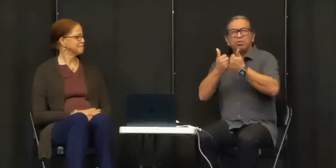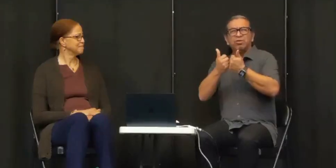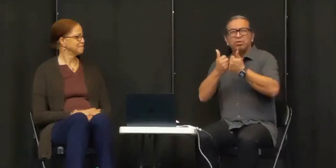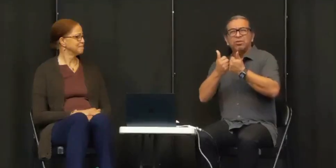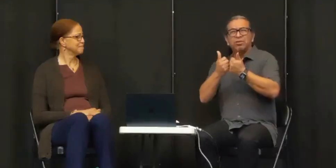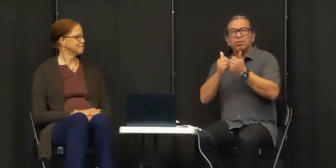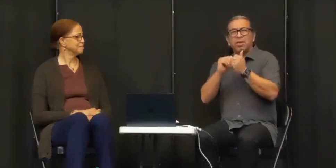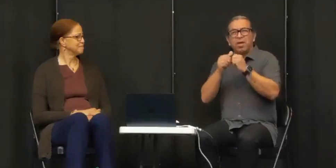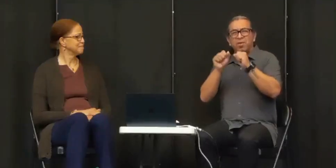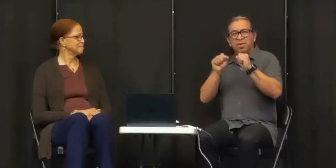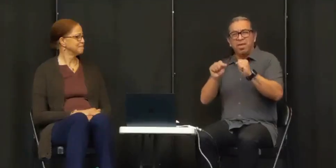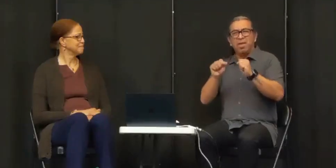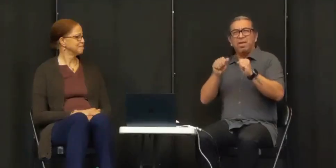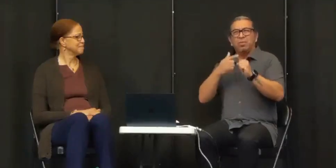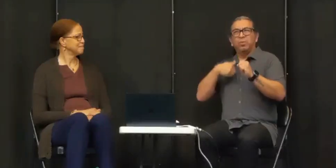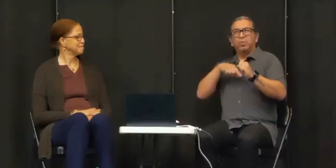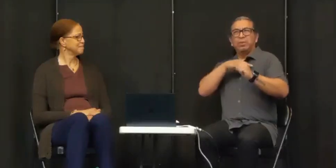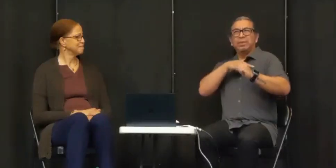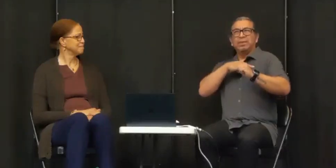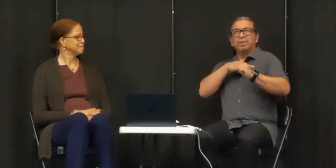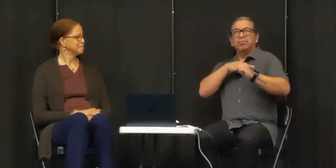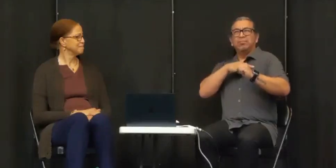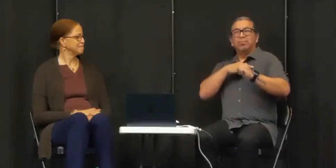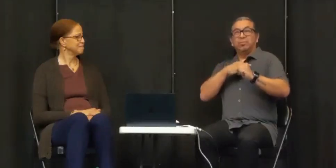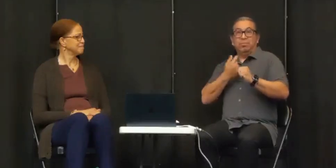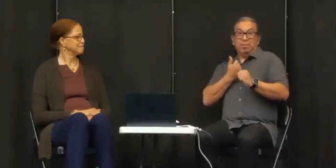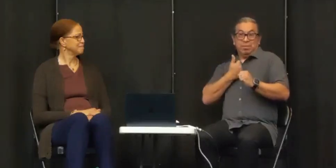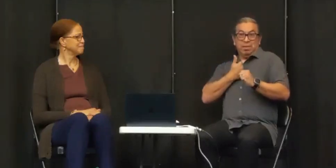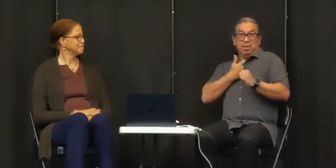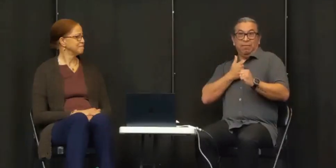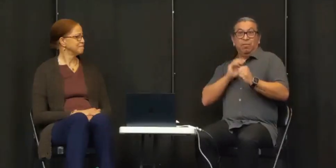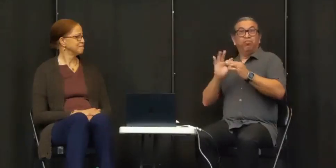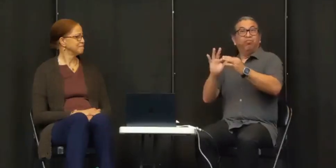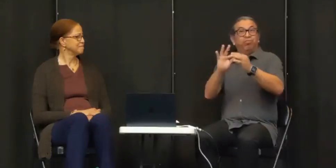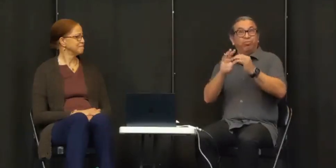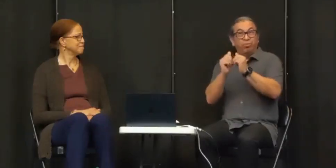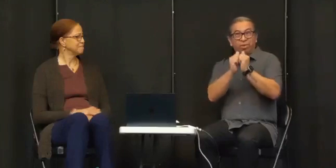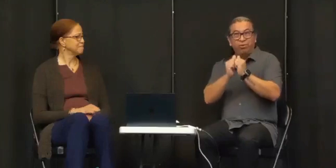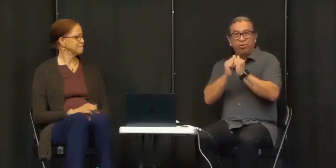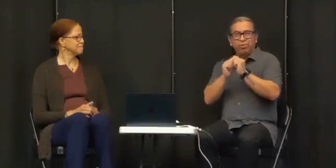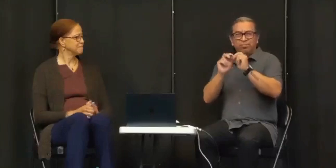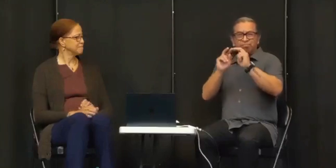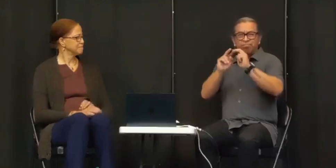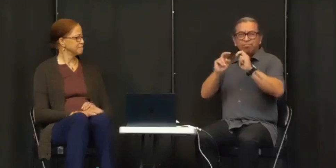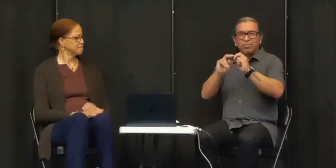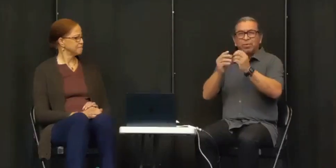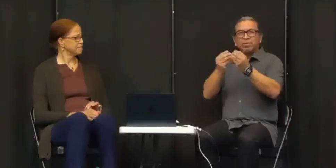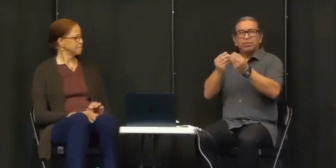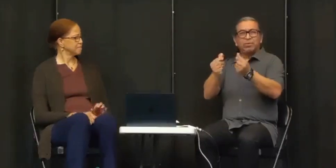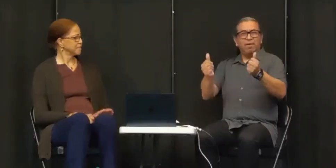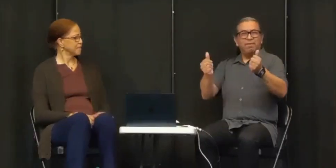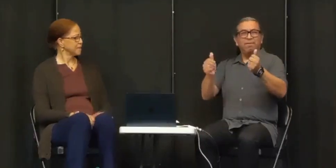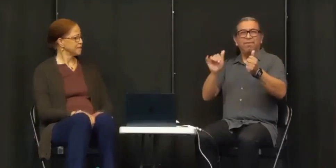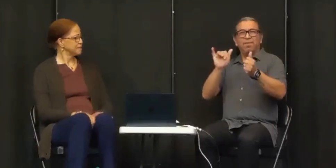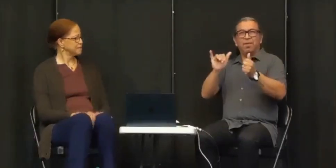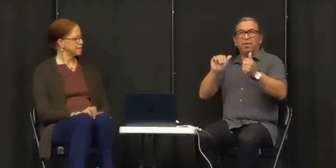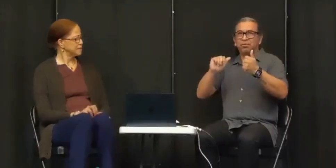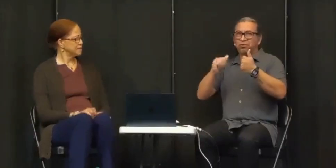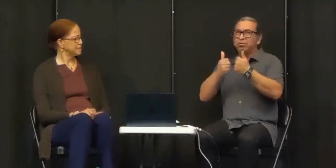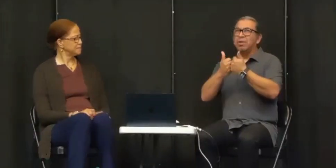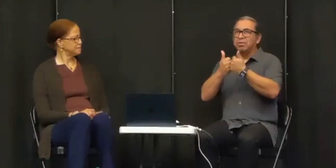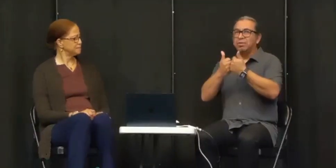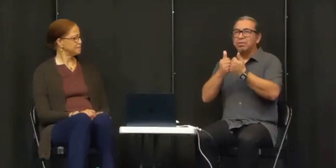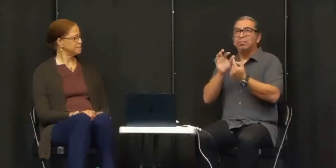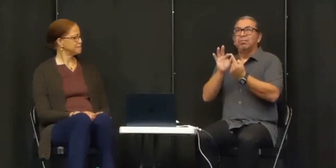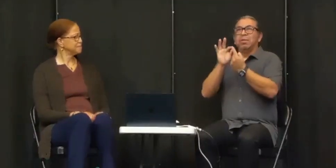group. It's really kind of challenging how we can myself connect together